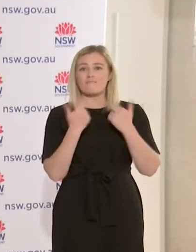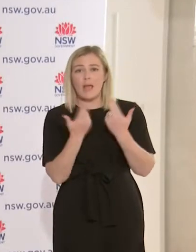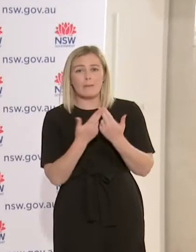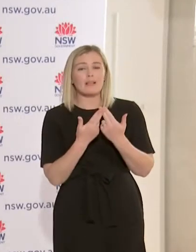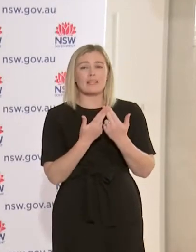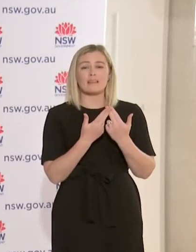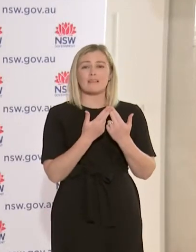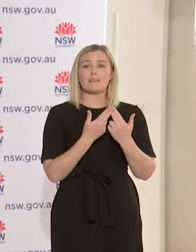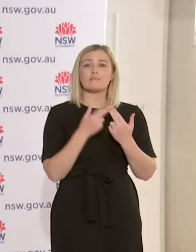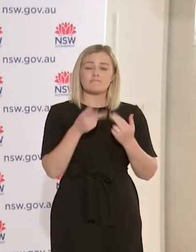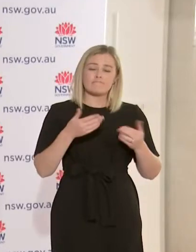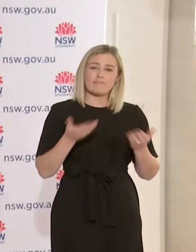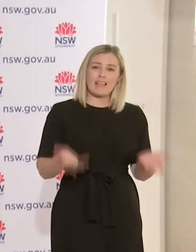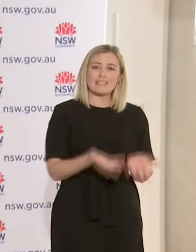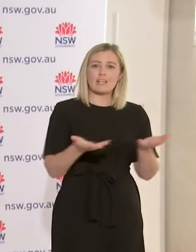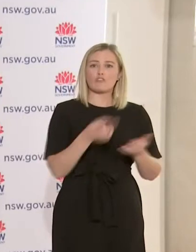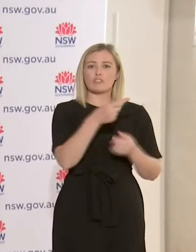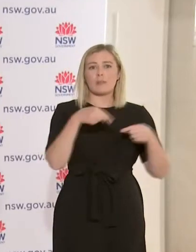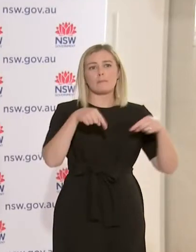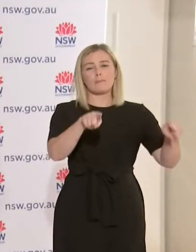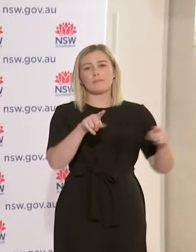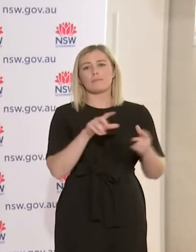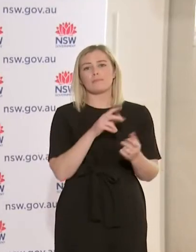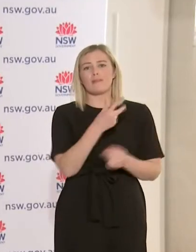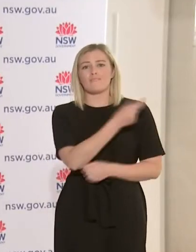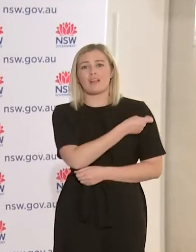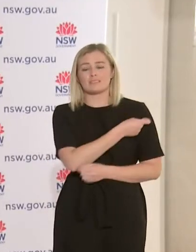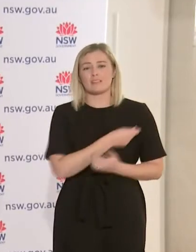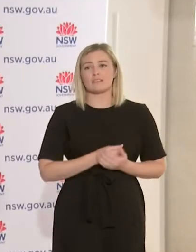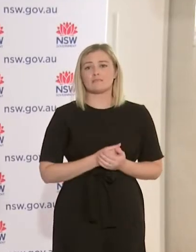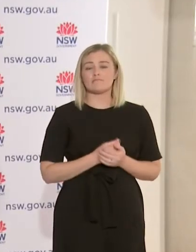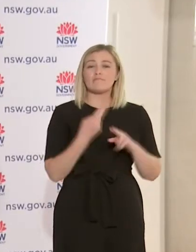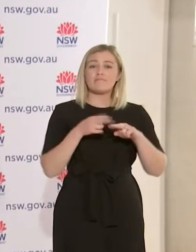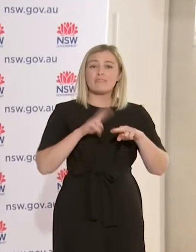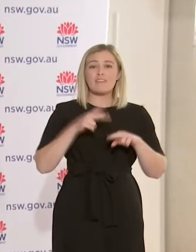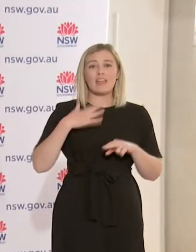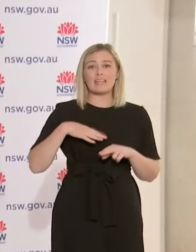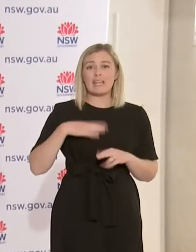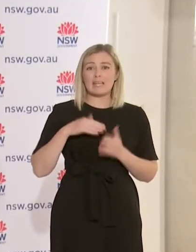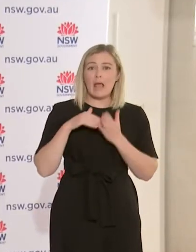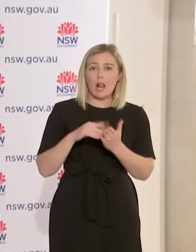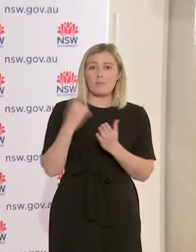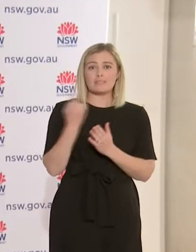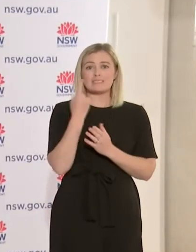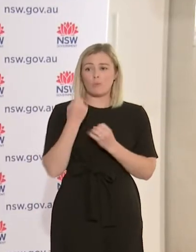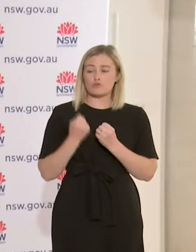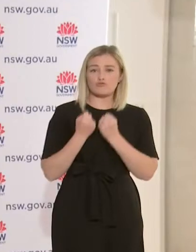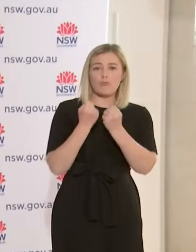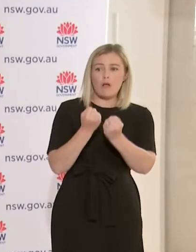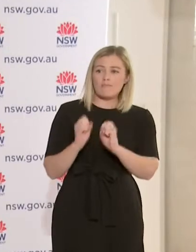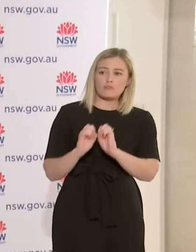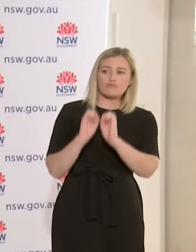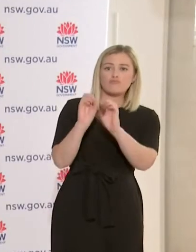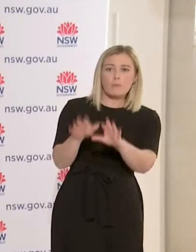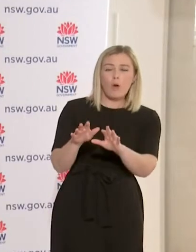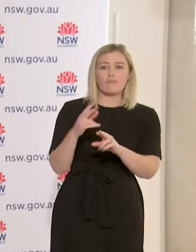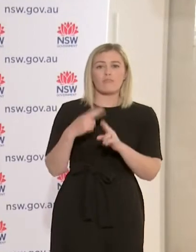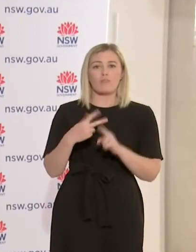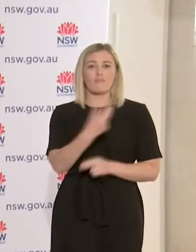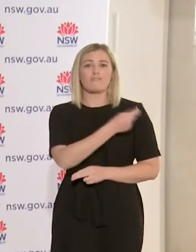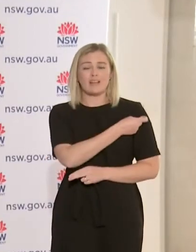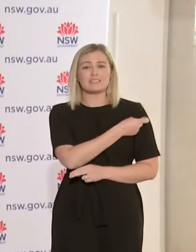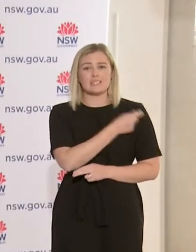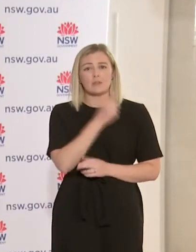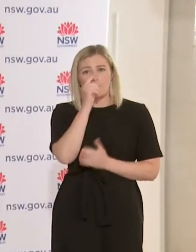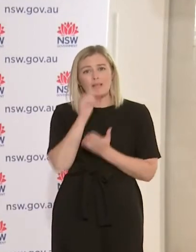vaccination clinic, helping them navigate a booking. Please do that. It is so critical that we mitigate any